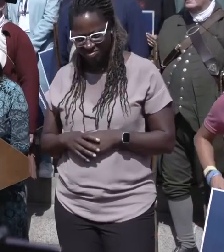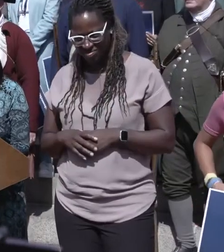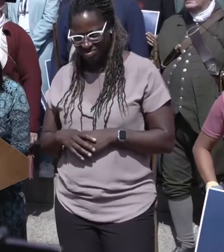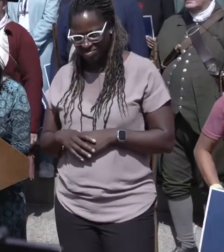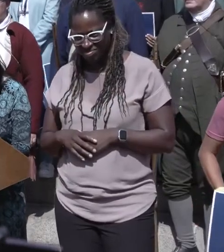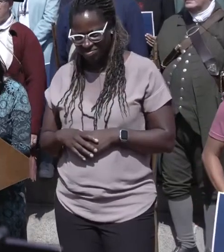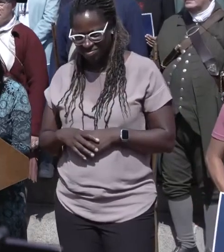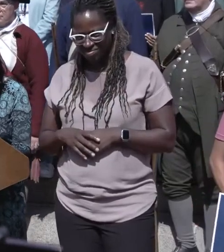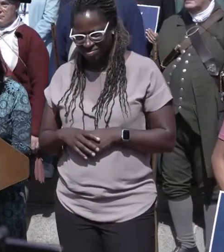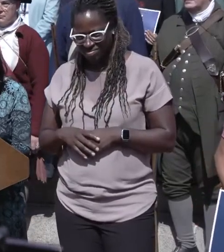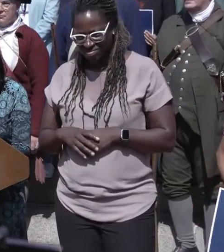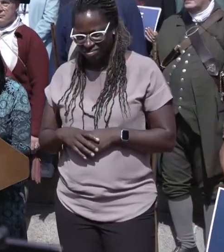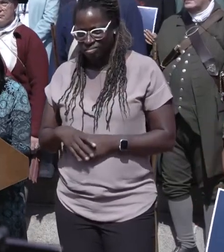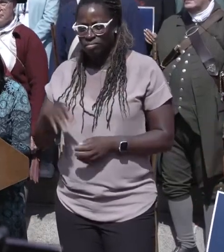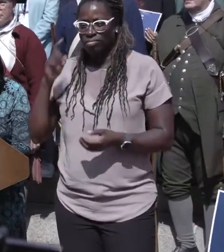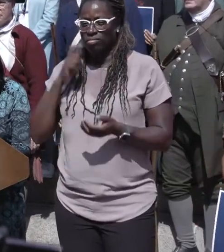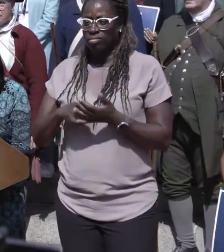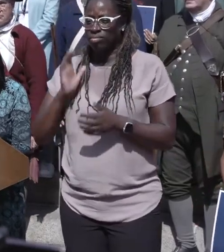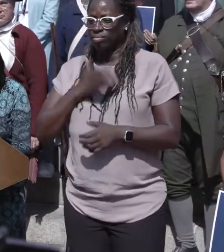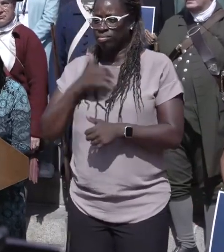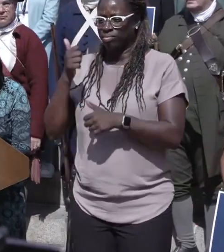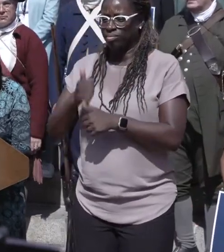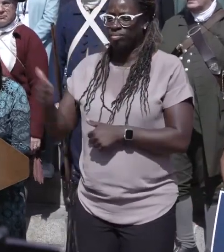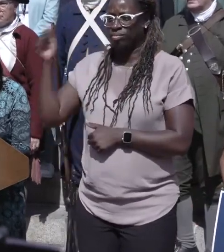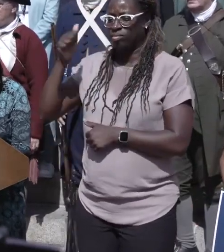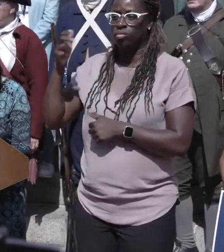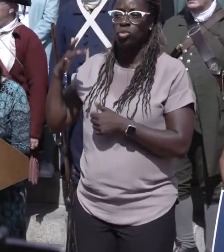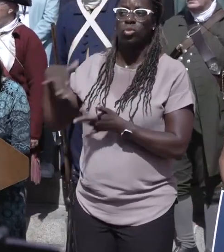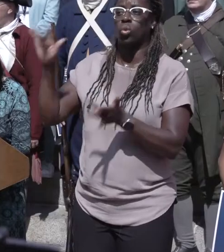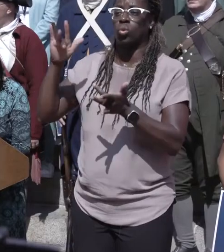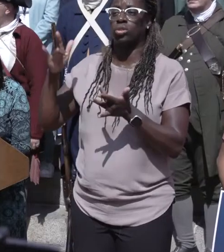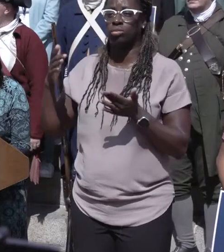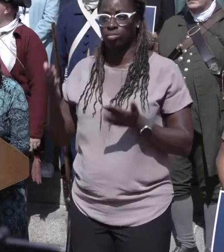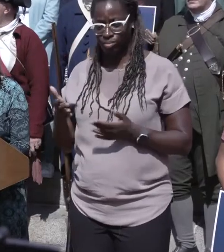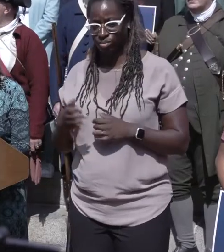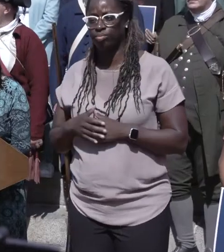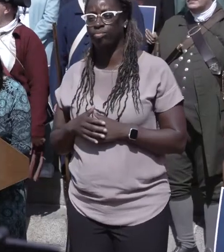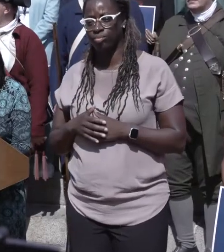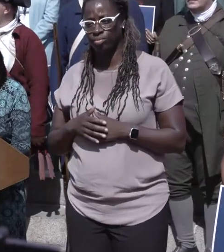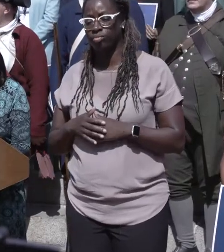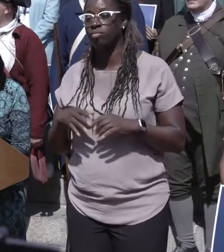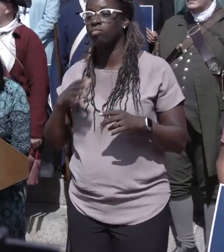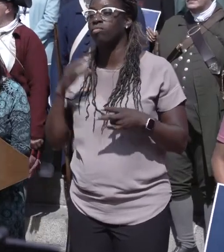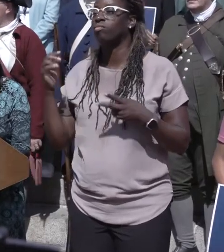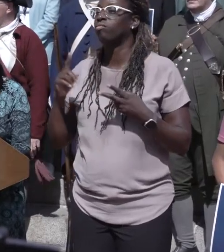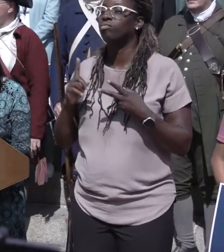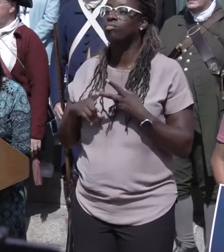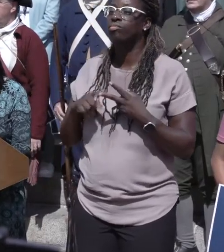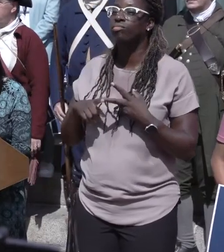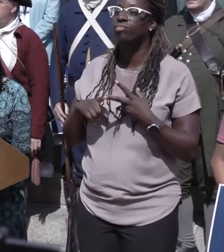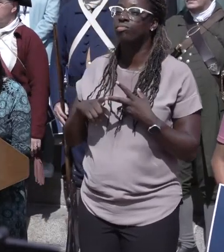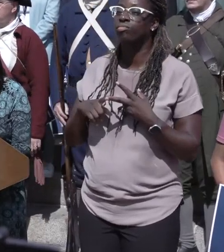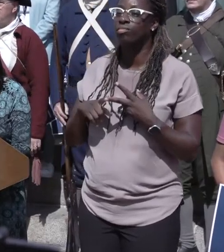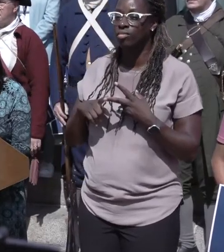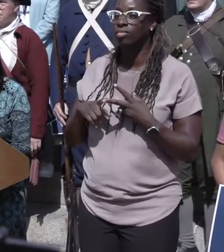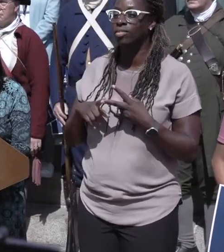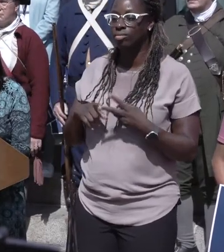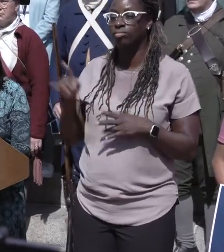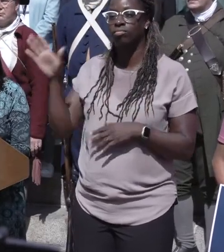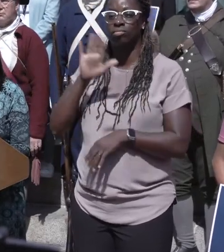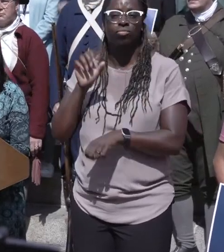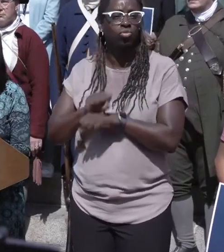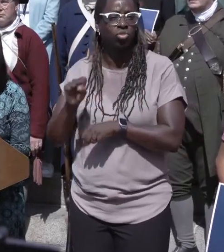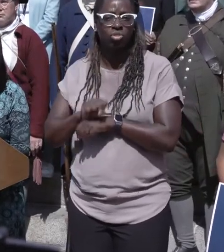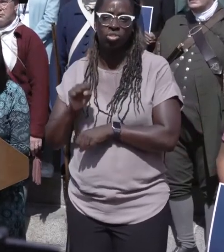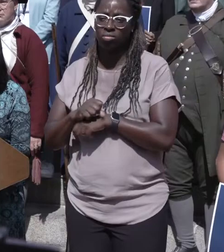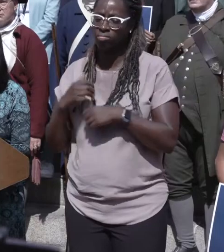acknowledge our city's head of tourism, sports, and entertainment, John Borders IV, and Deputy Director Amy Yandel for all the work they're doing behind the scenes